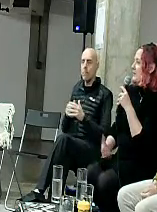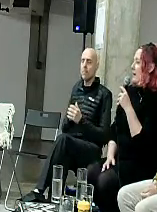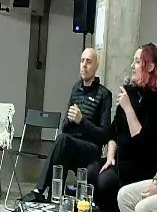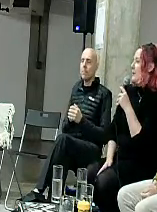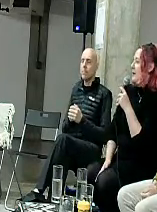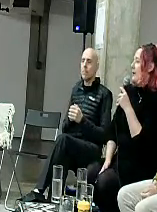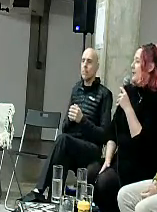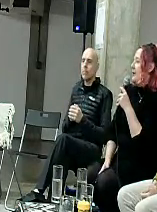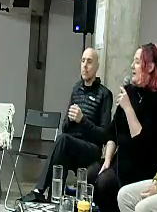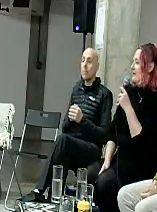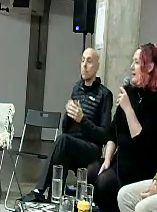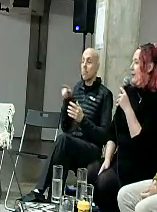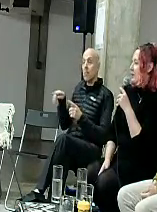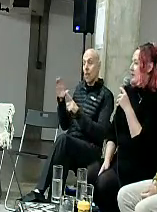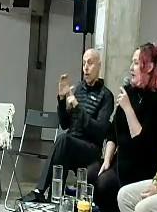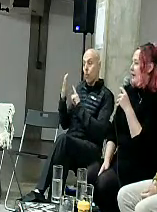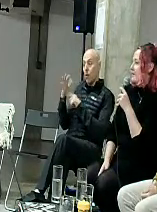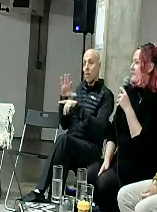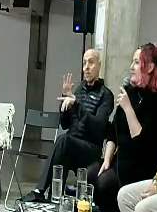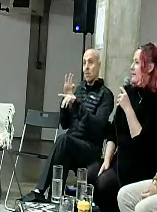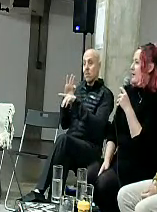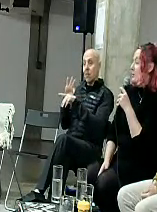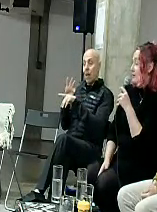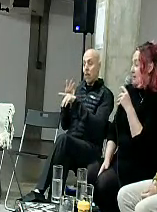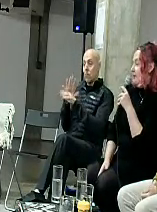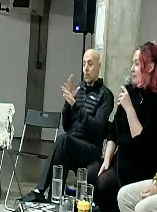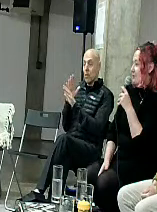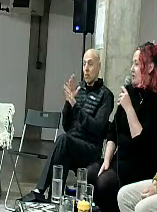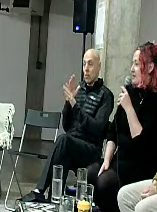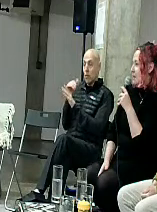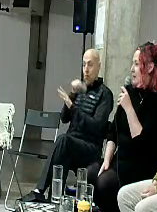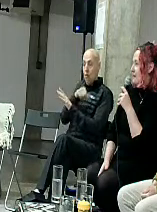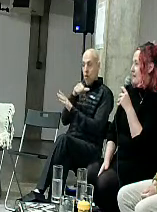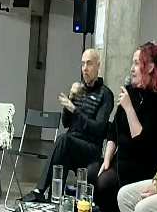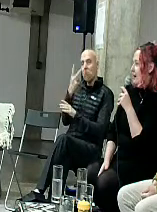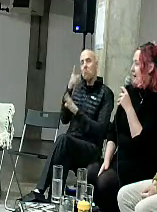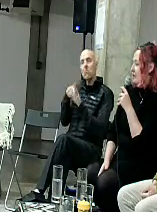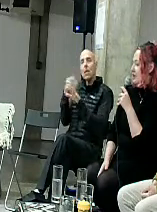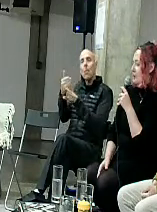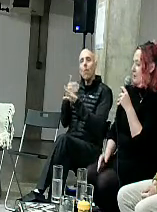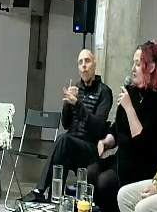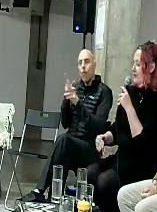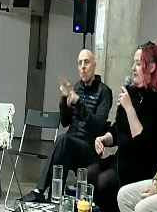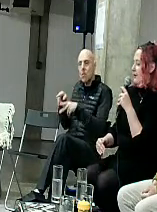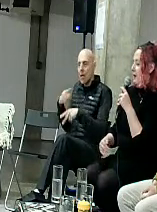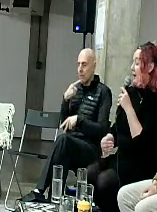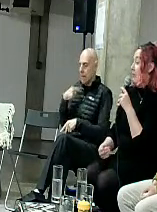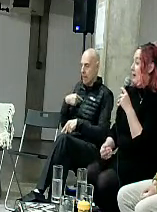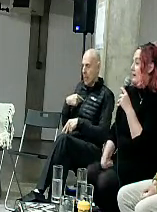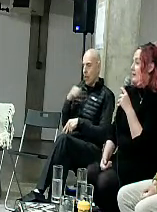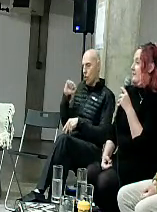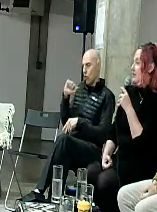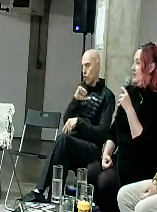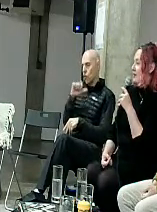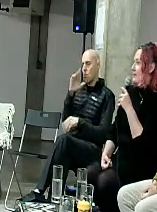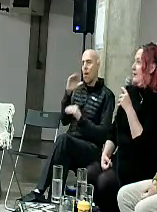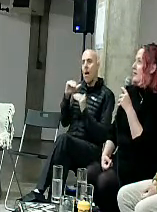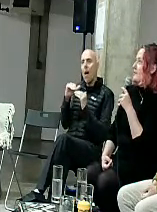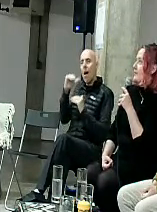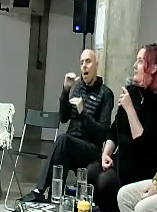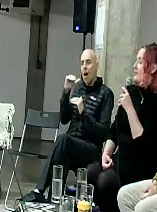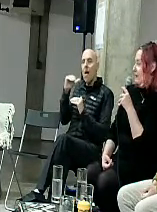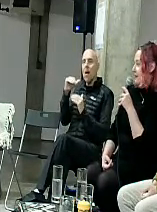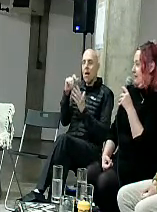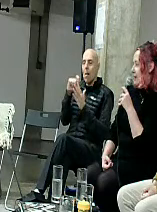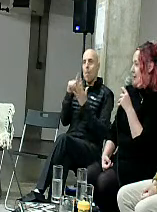She was advised by her community psychiatric nurse a couple of years before she died that she would be receiving a higher rate if she